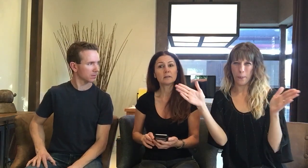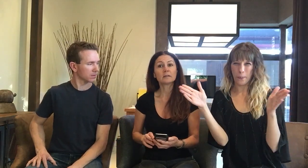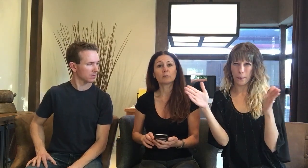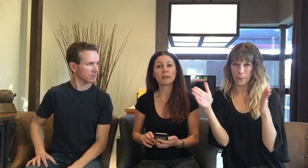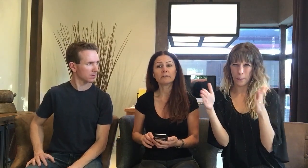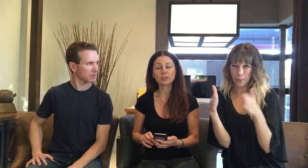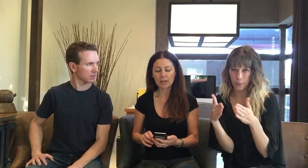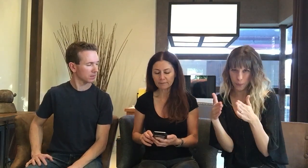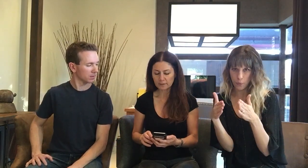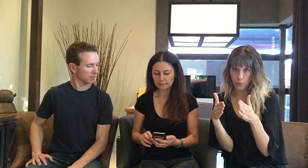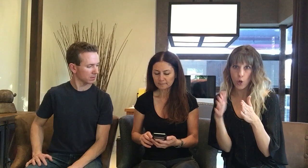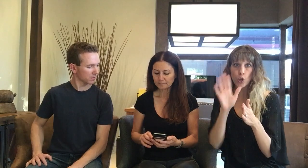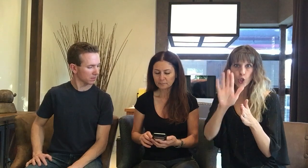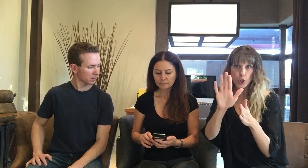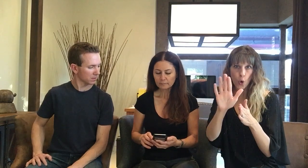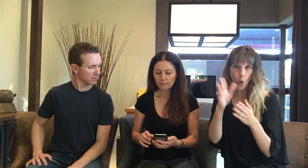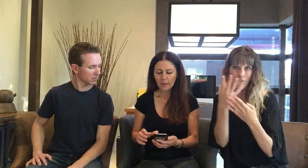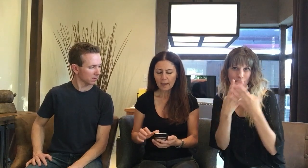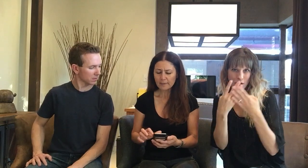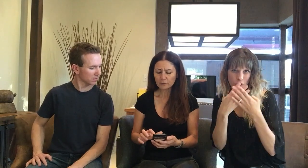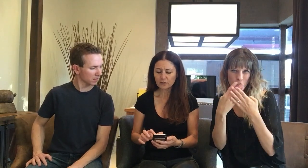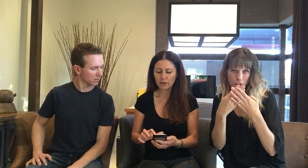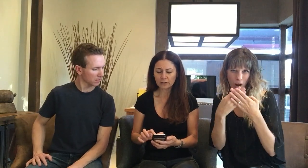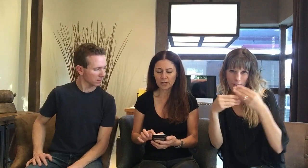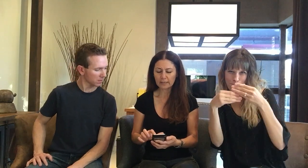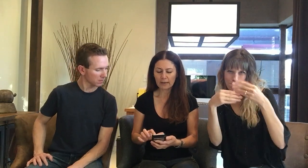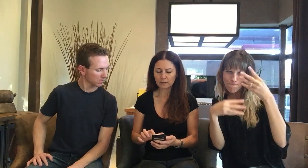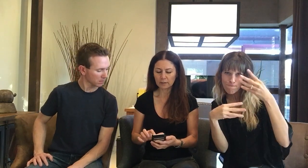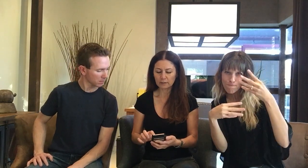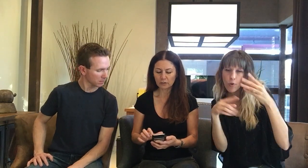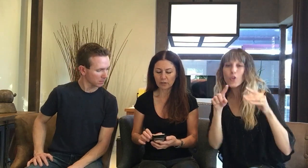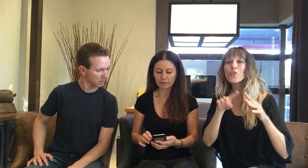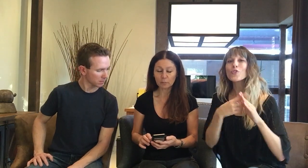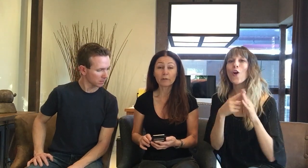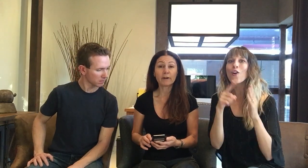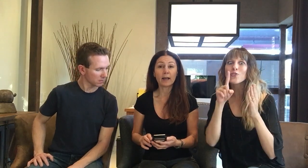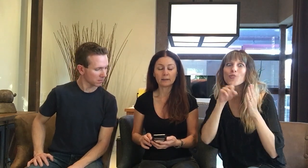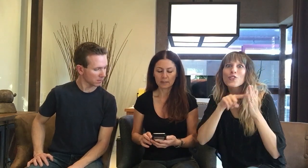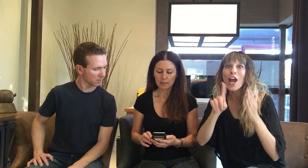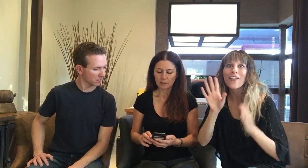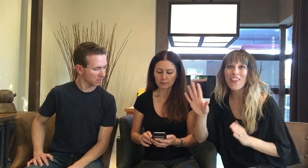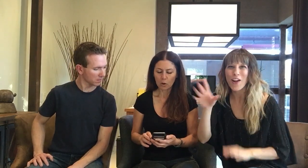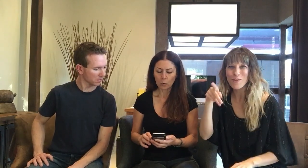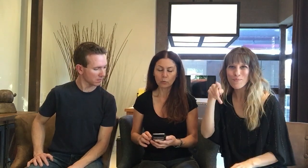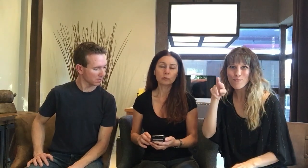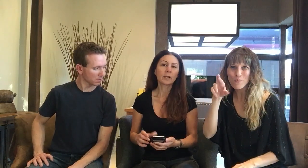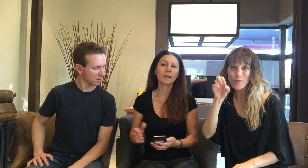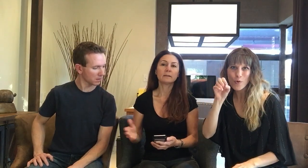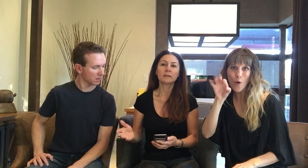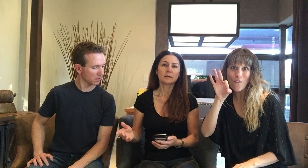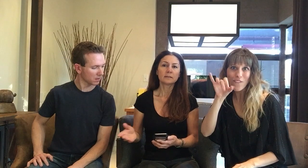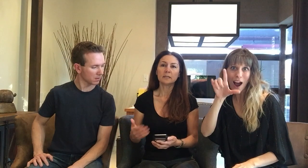the relevant chefs. And then you start checking out the chef's profile. So you can